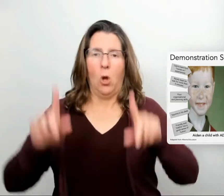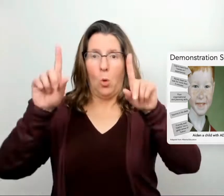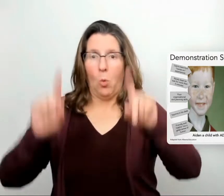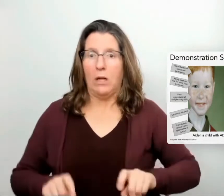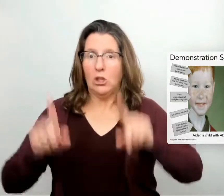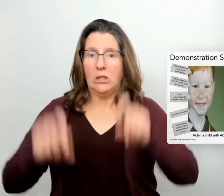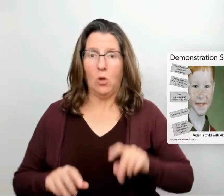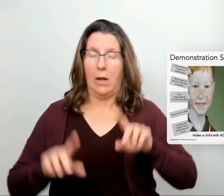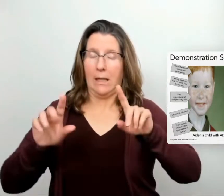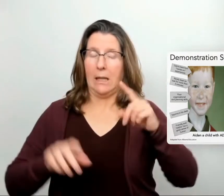Tests